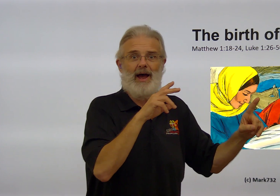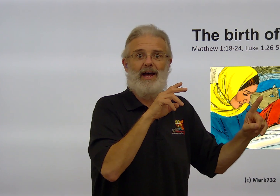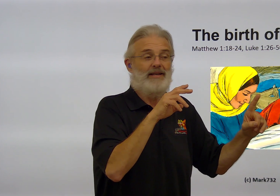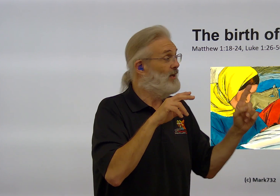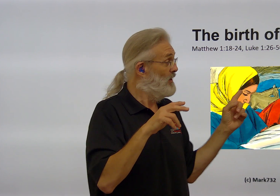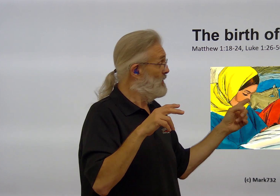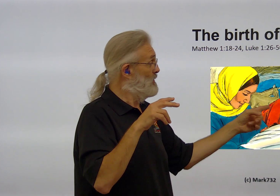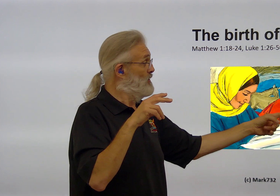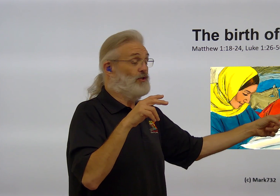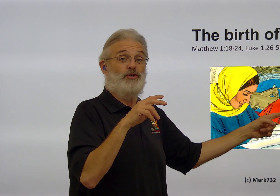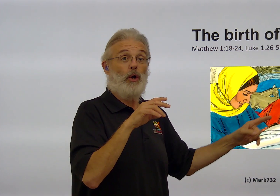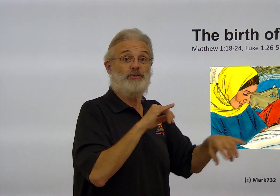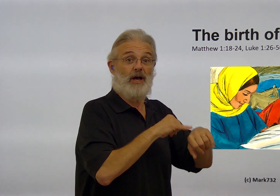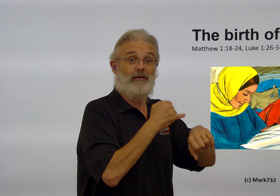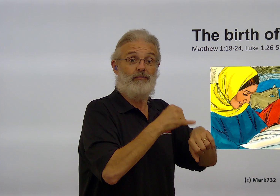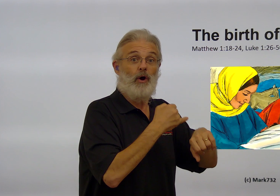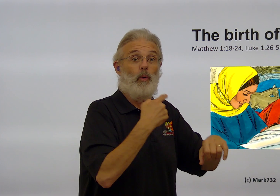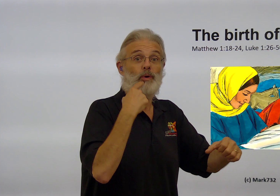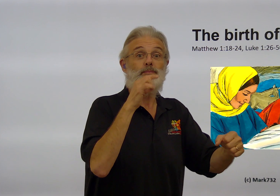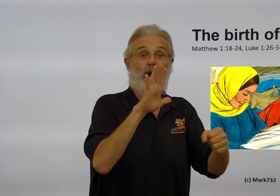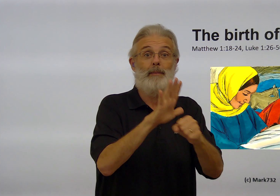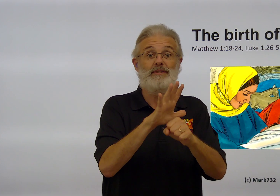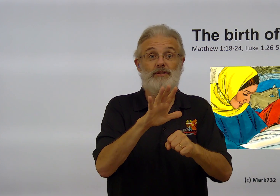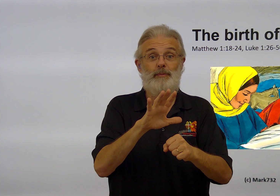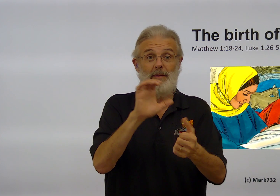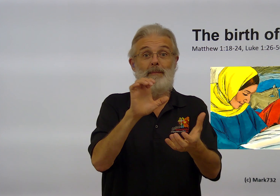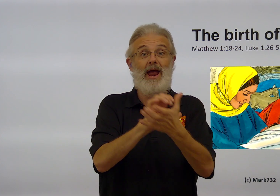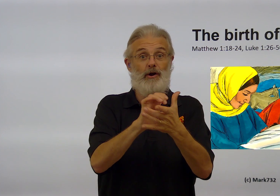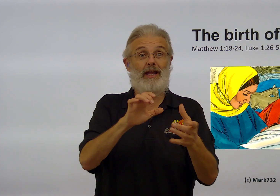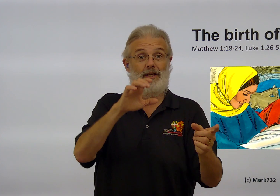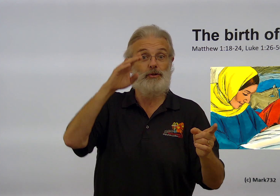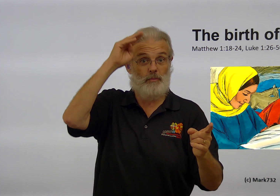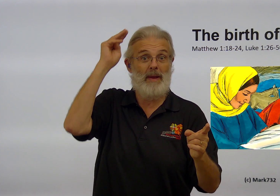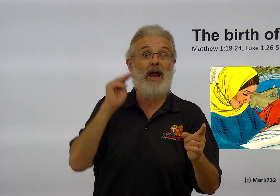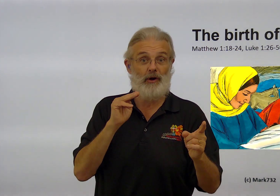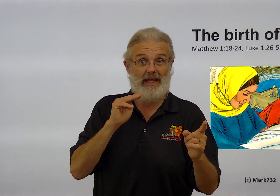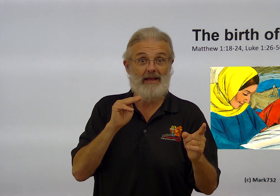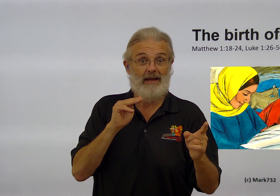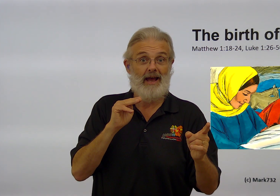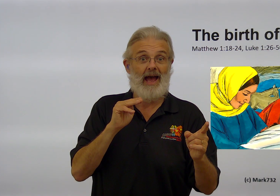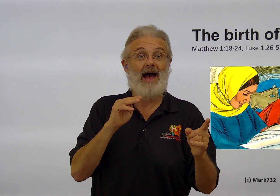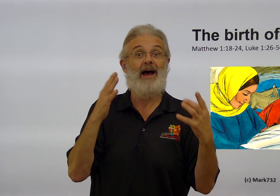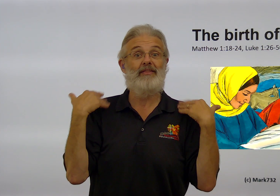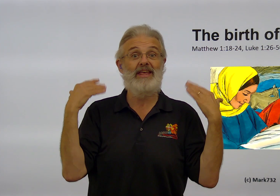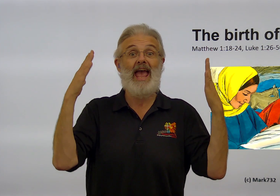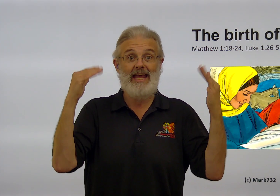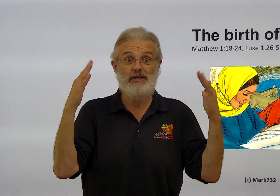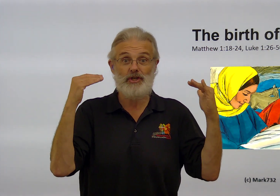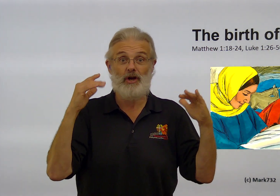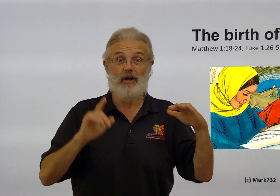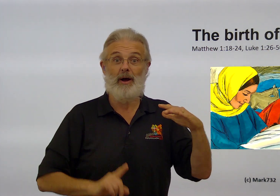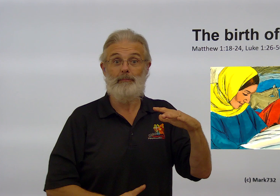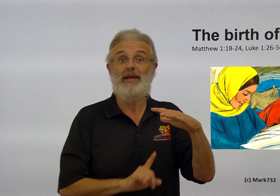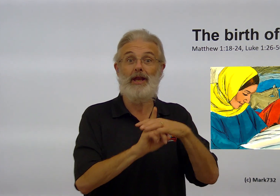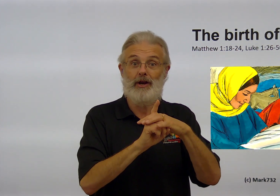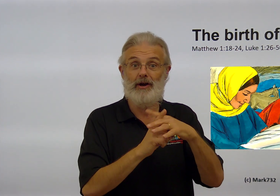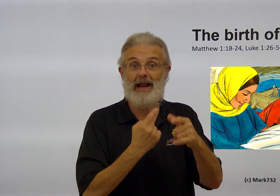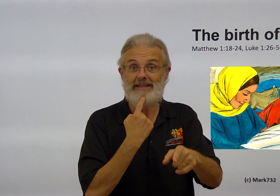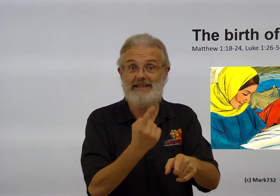that Joseph was promised to be married to Mary. And the angel appeared and said